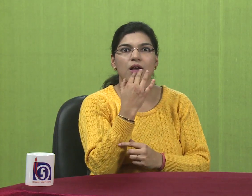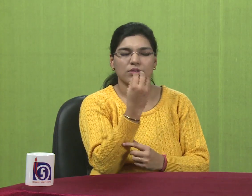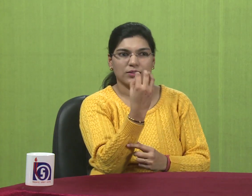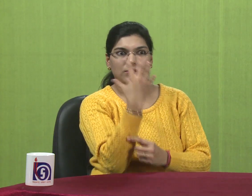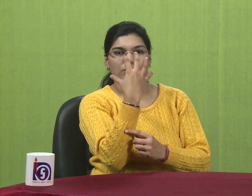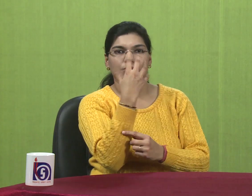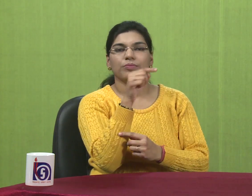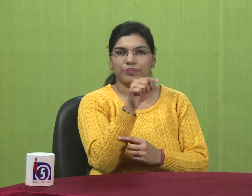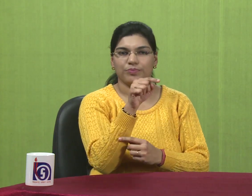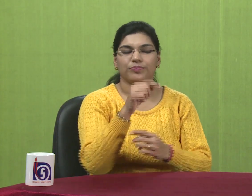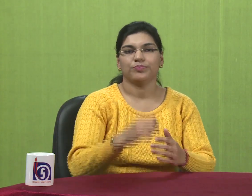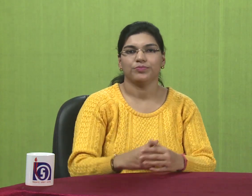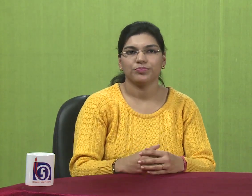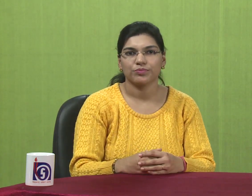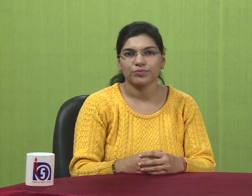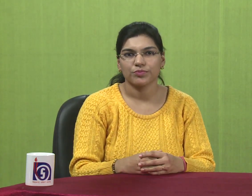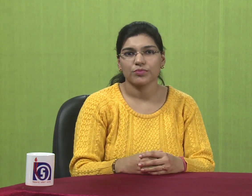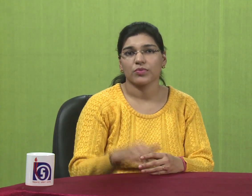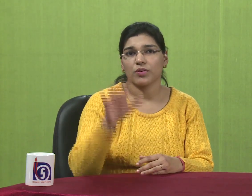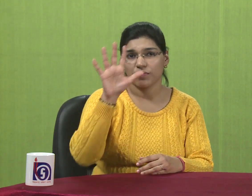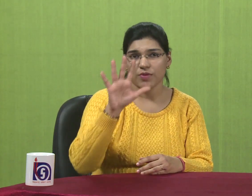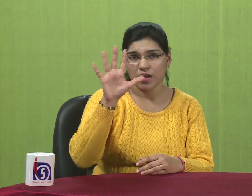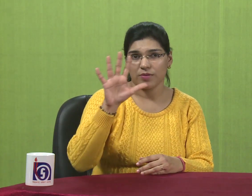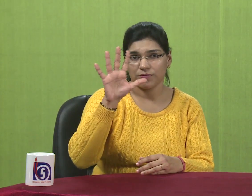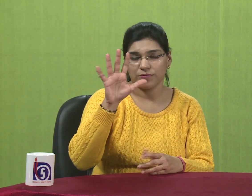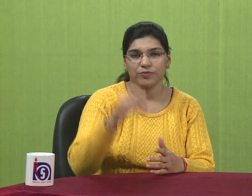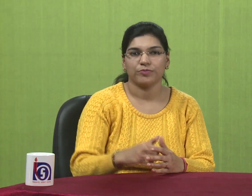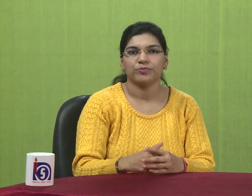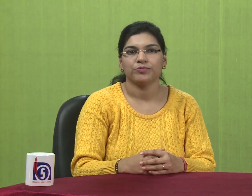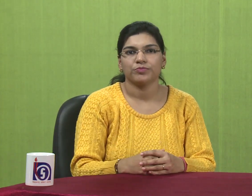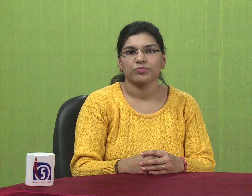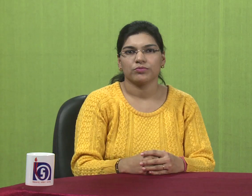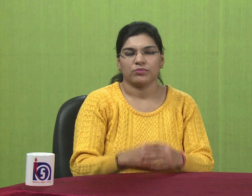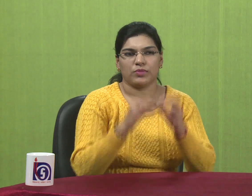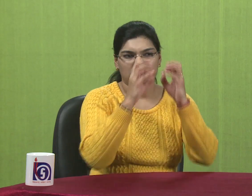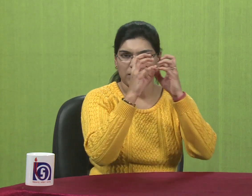To highlight a particular point, you can use this. Fifth point,